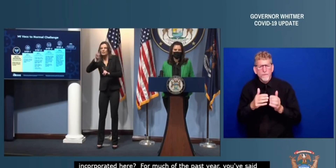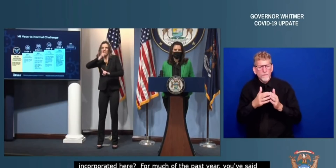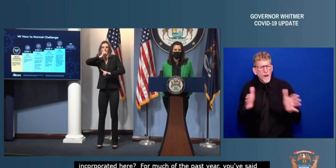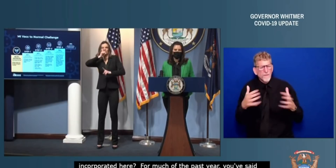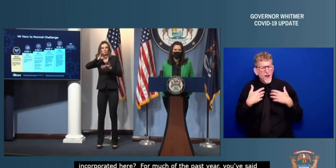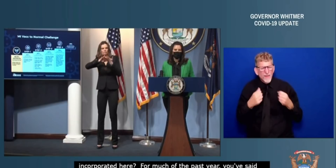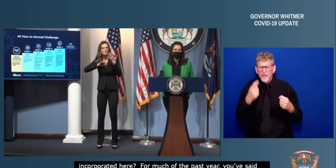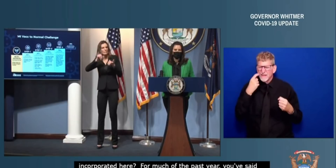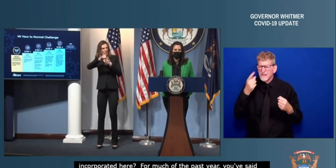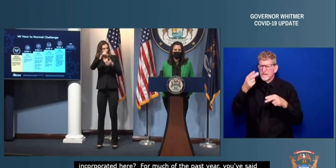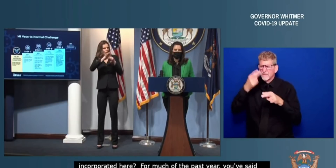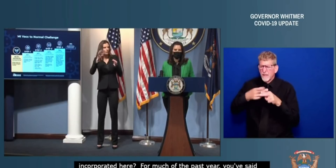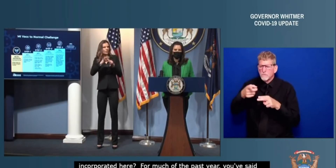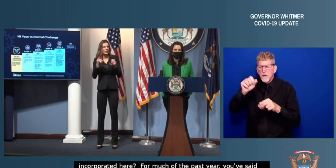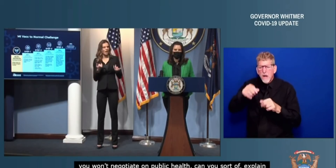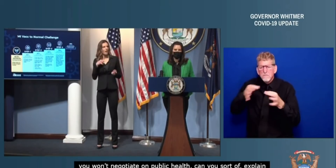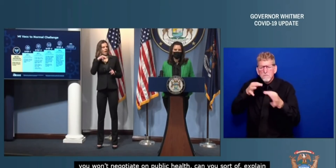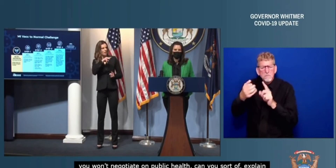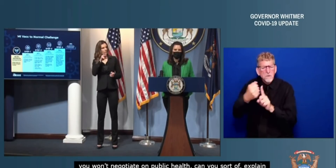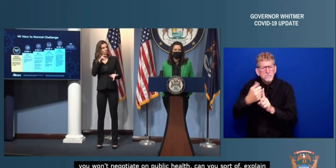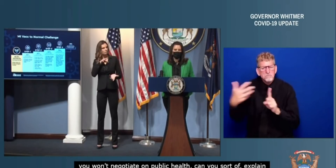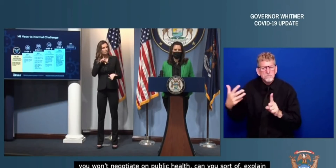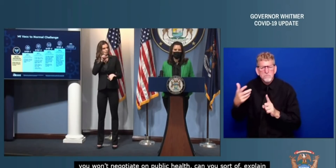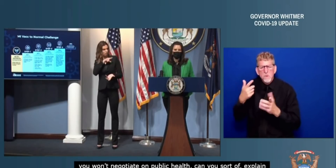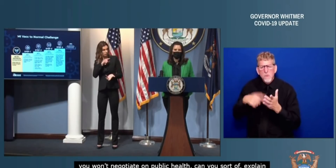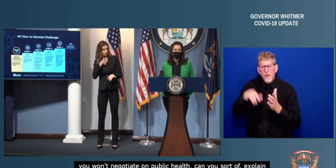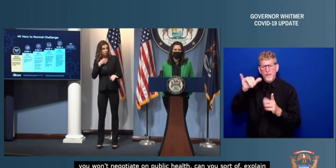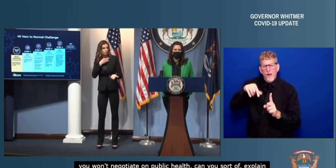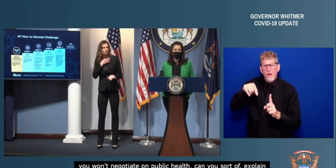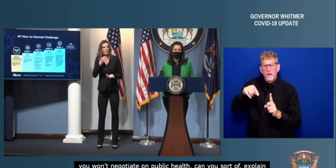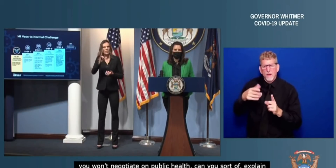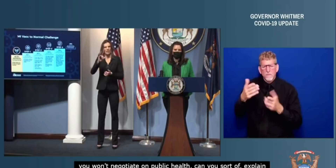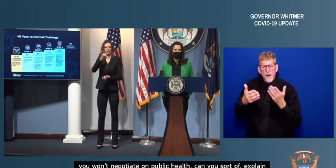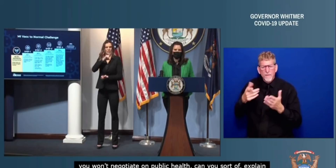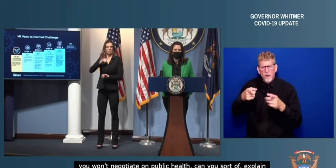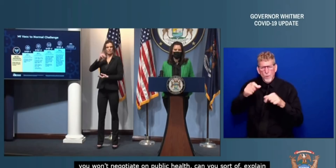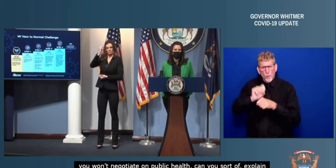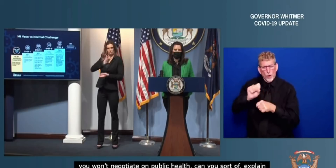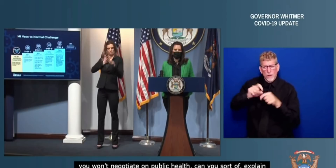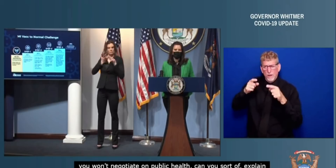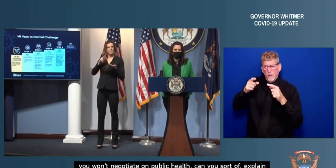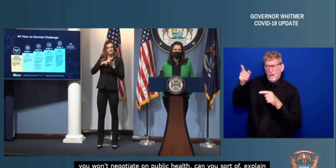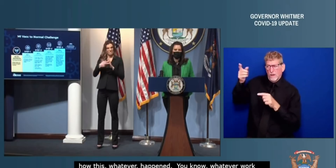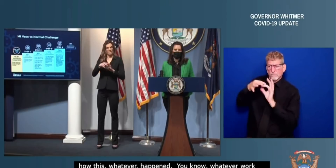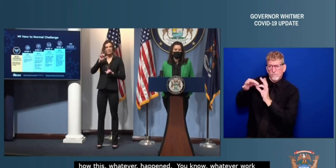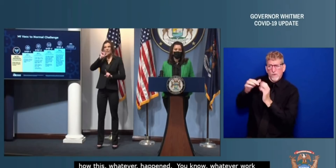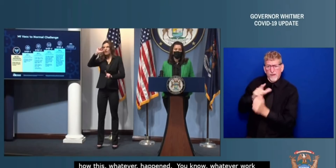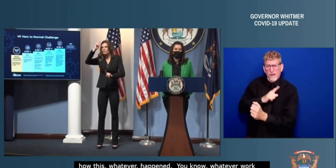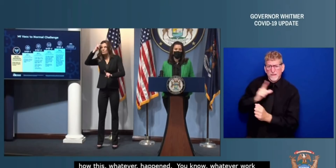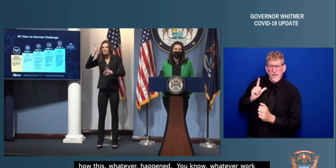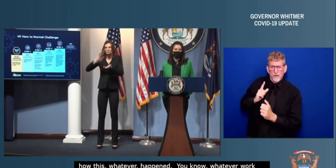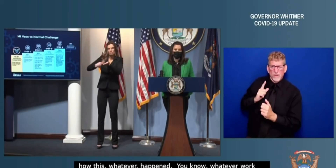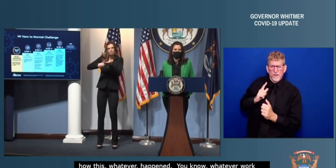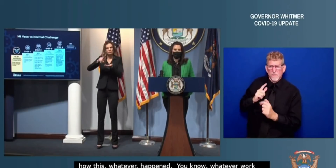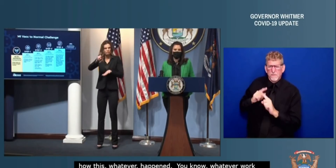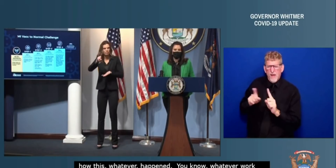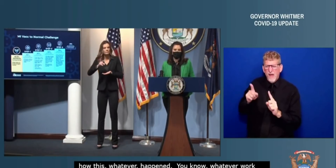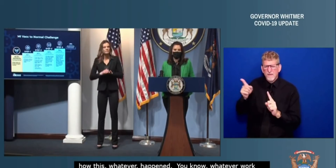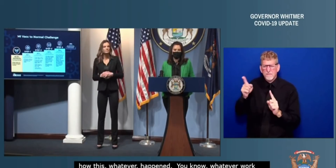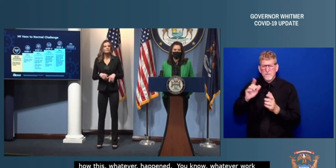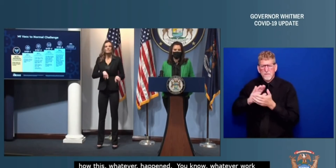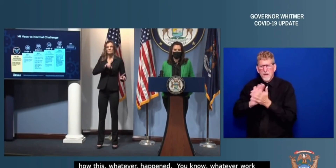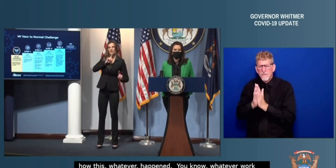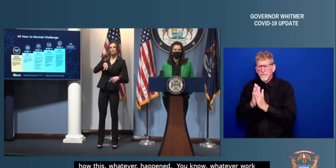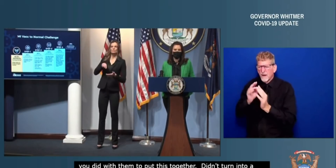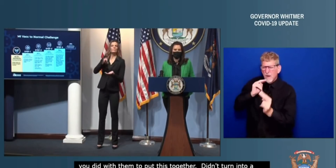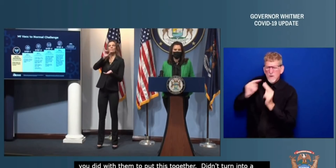happened, worked with whatever work you did with them to put this together, didn't turn into a negotiation on public health? I mean, taking input